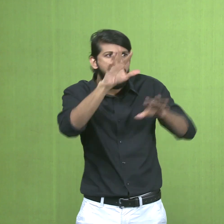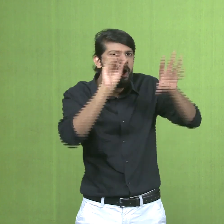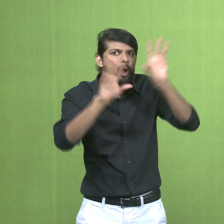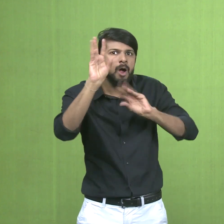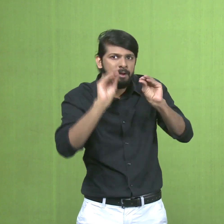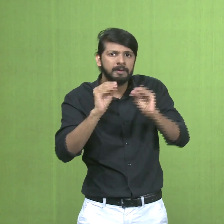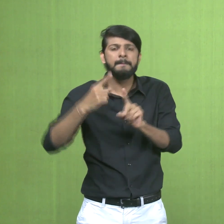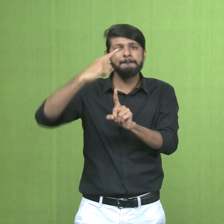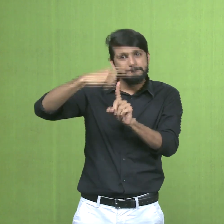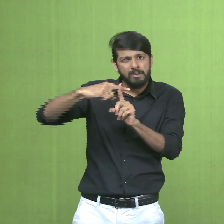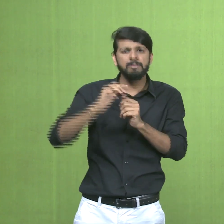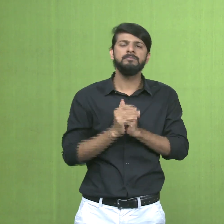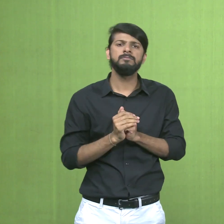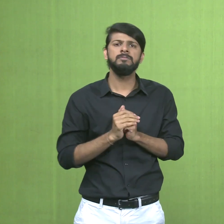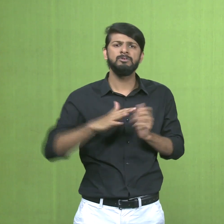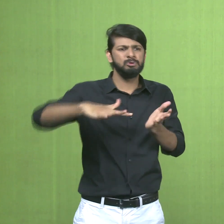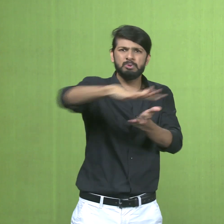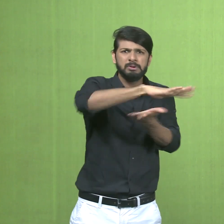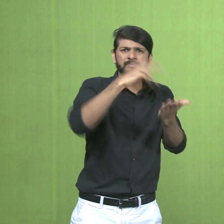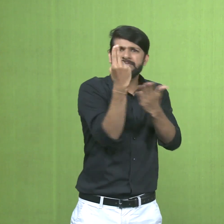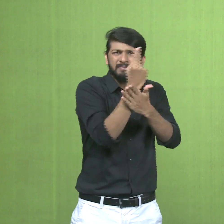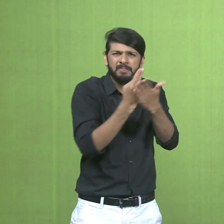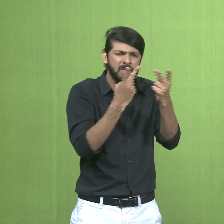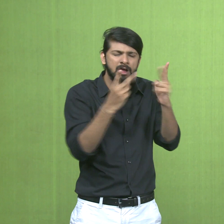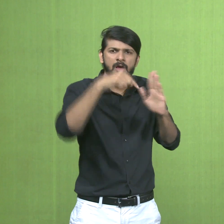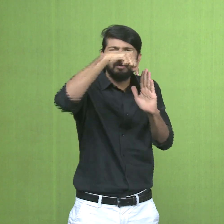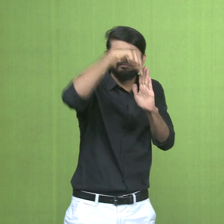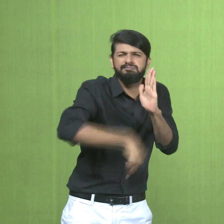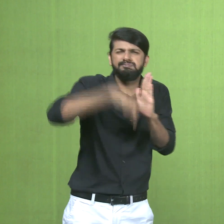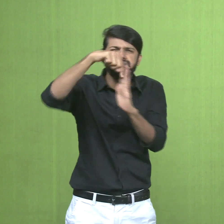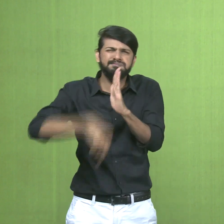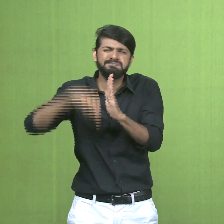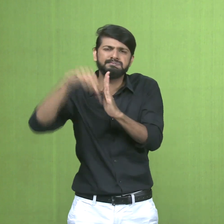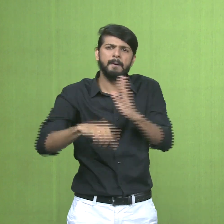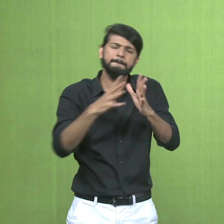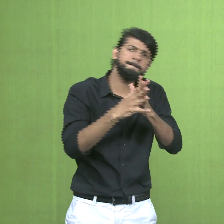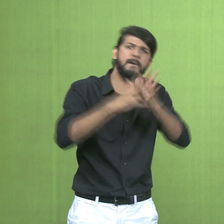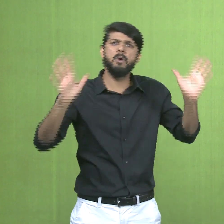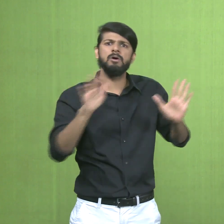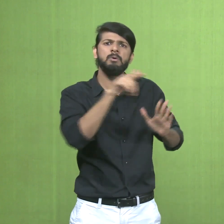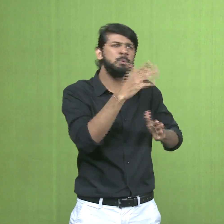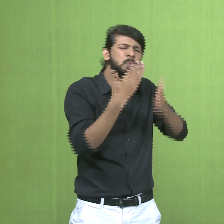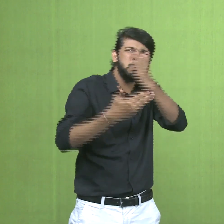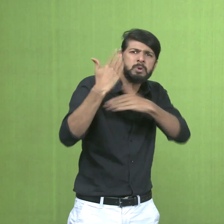The issues, the political turmoil, the scandalous affairs were depicted.